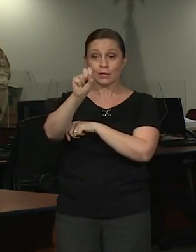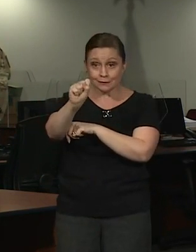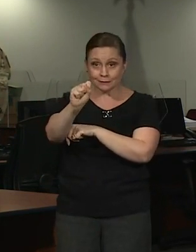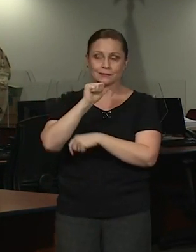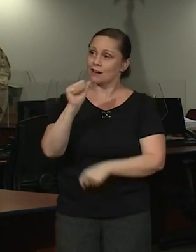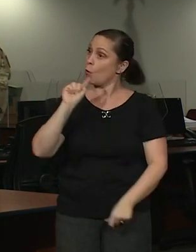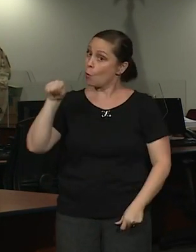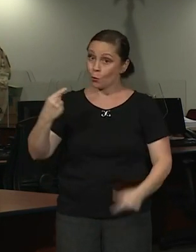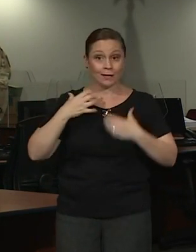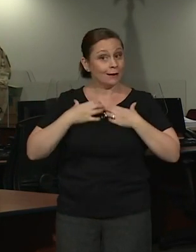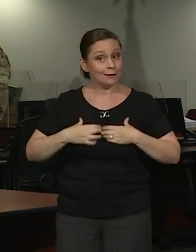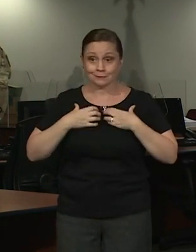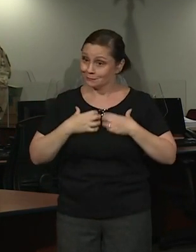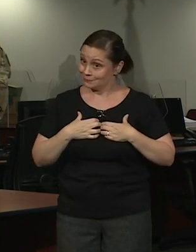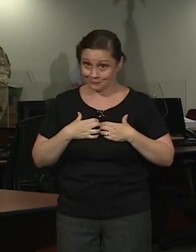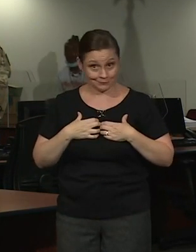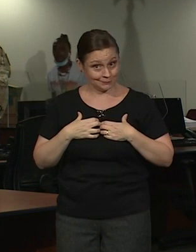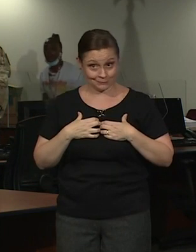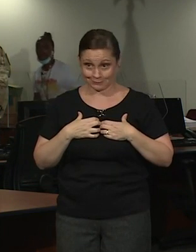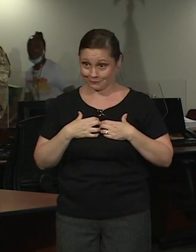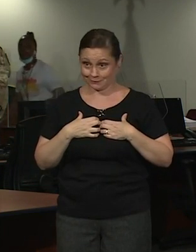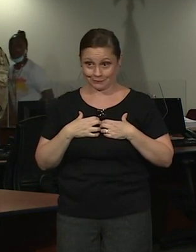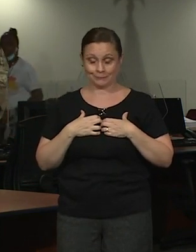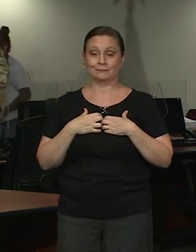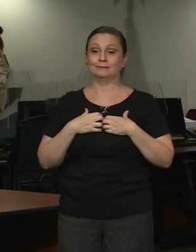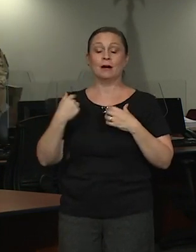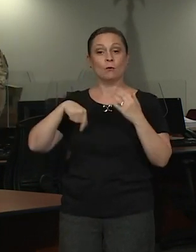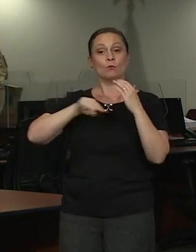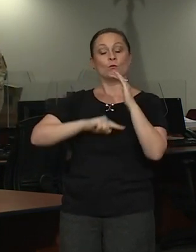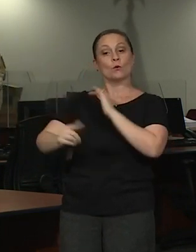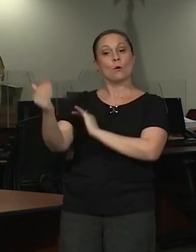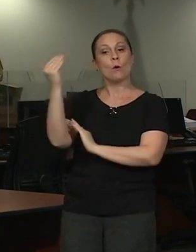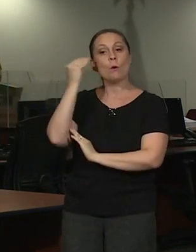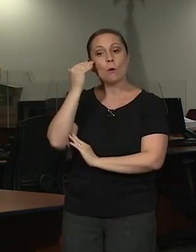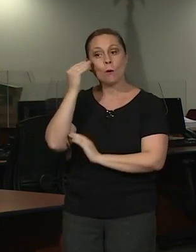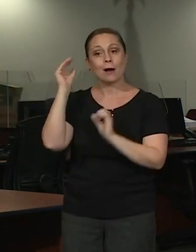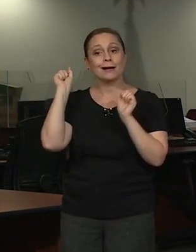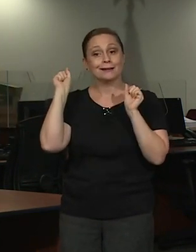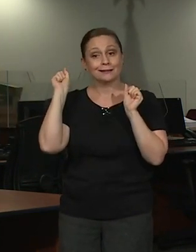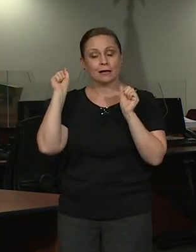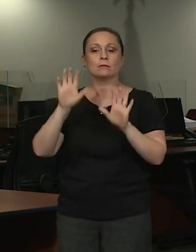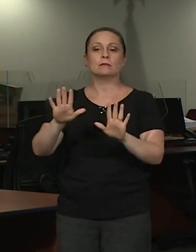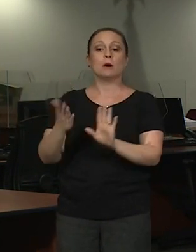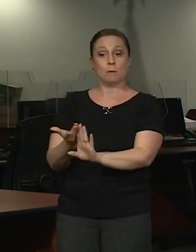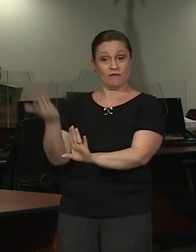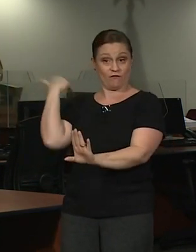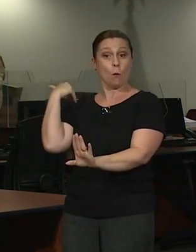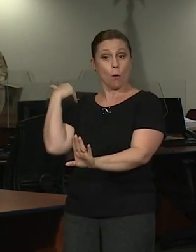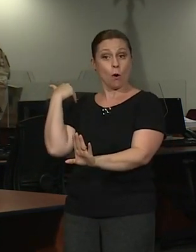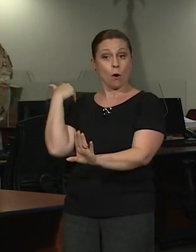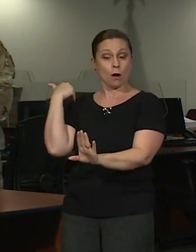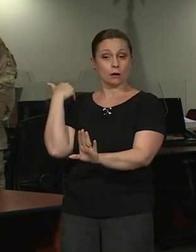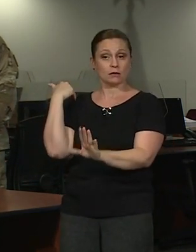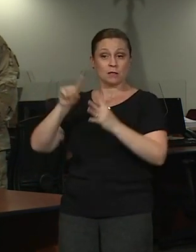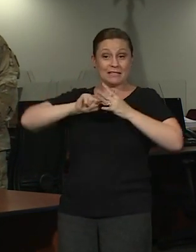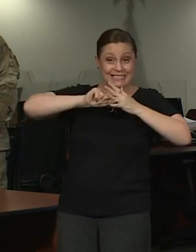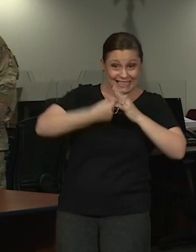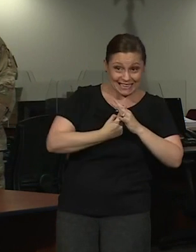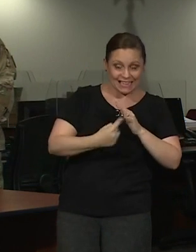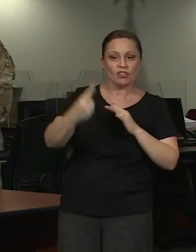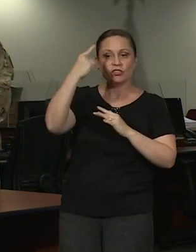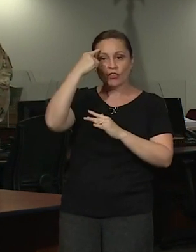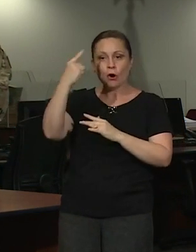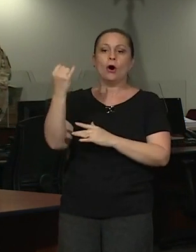your lungs. But we know that it can be spread now. We thought at the very beginning it's just with the droplets